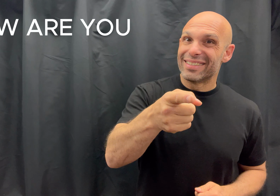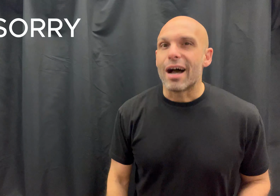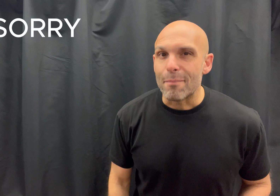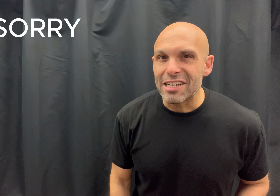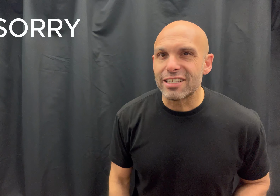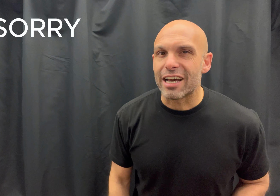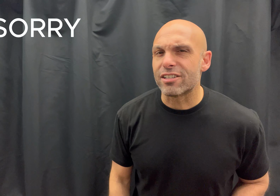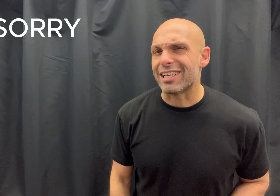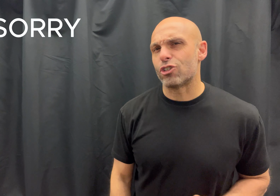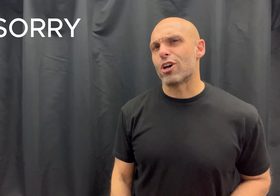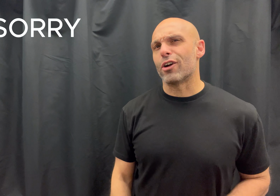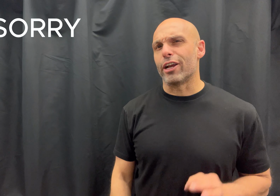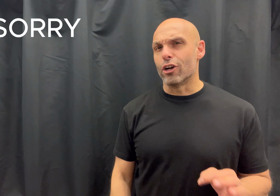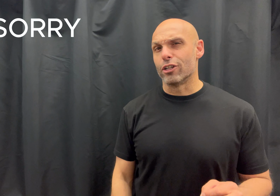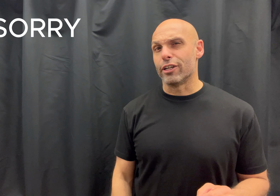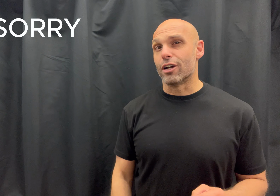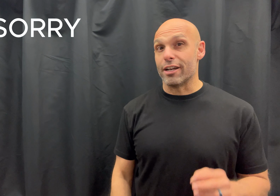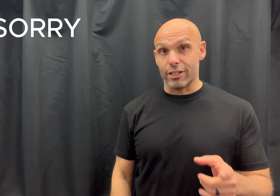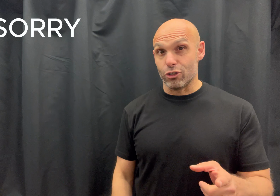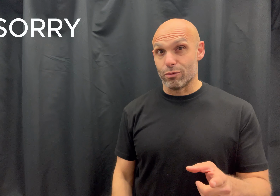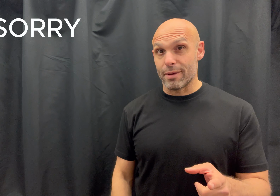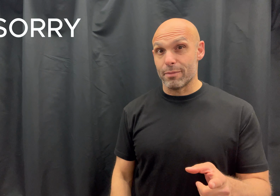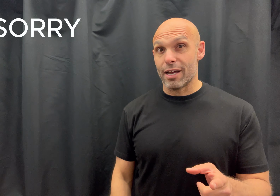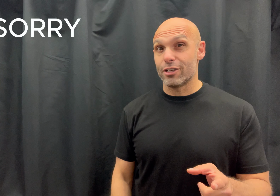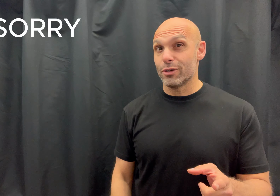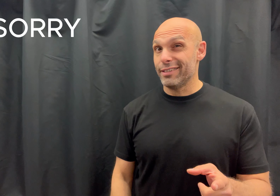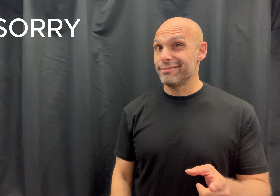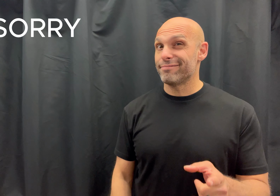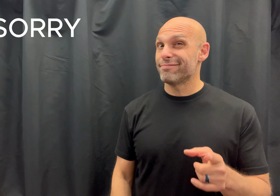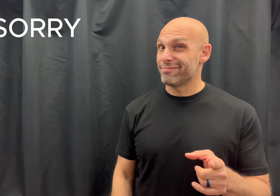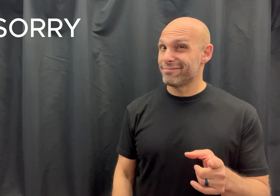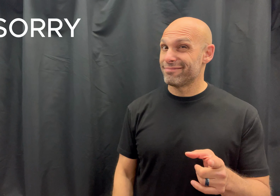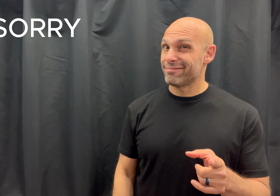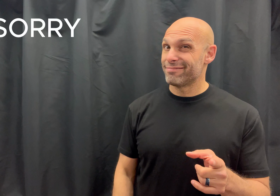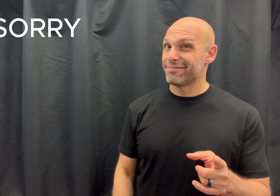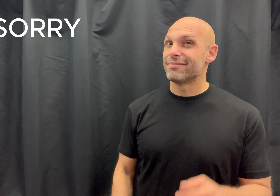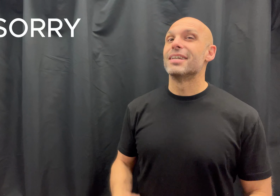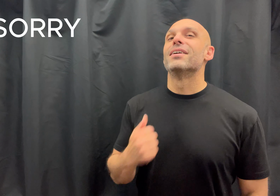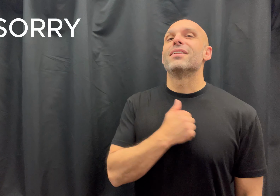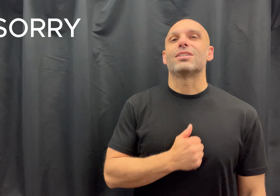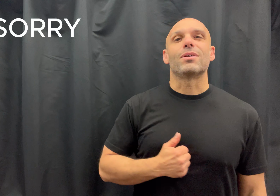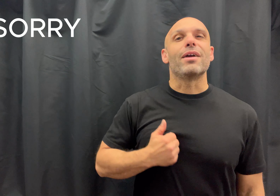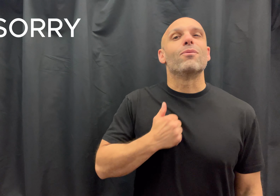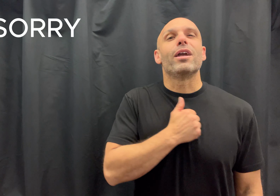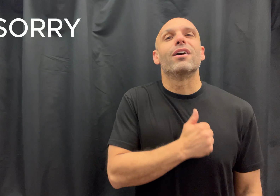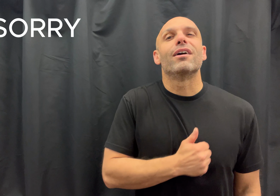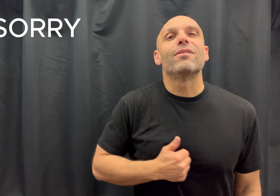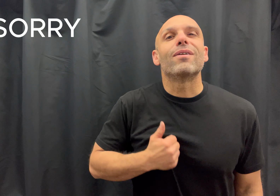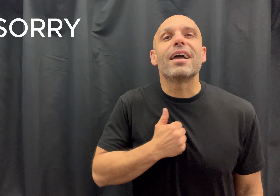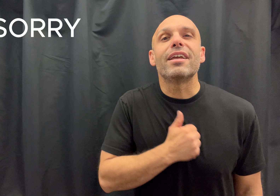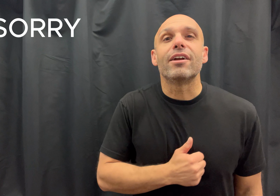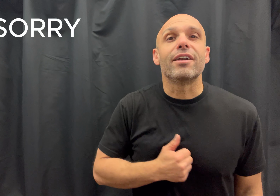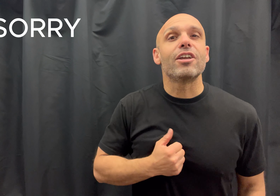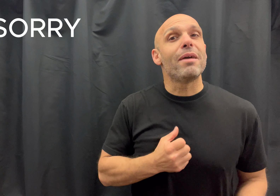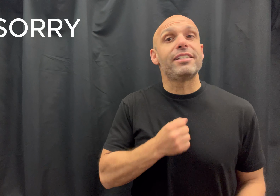I mentioned how to sign sorry earlier on. Did you remember how to do it? That's right. We are right here. Now you may see this